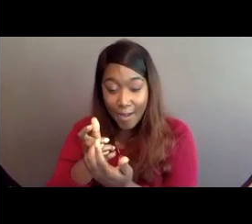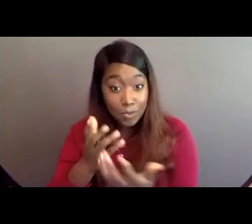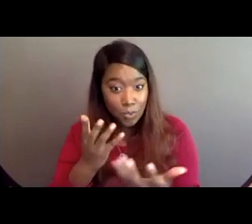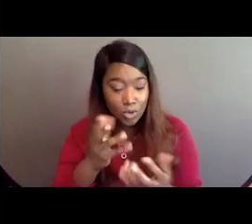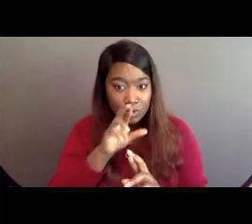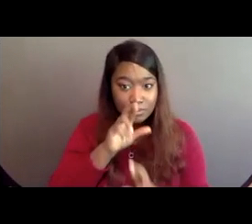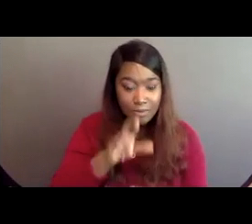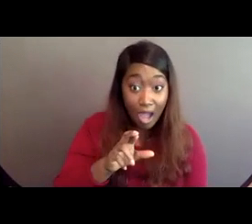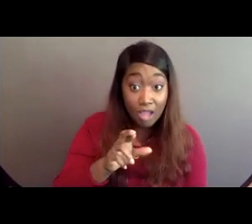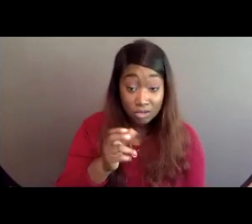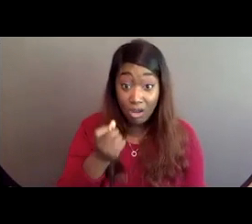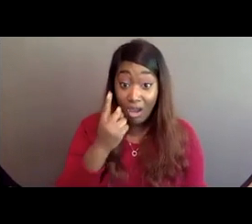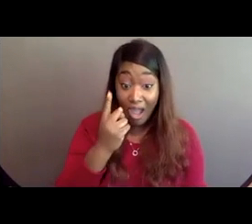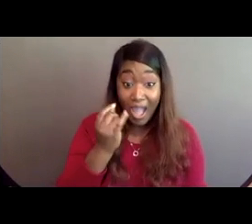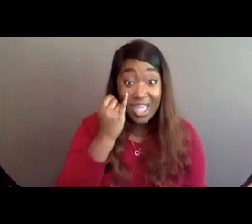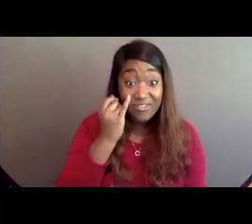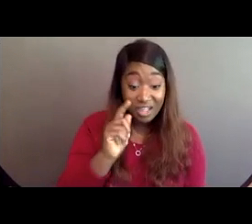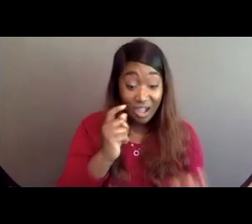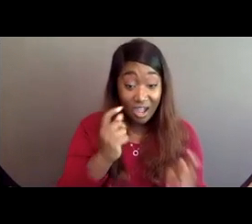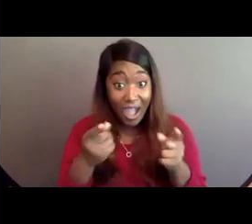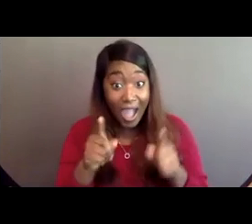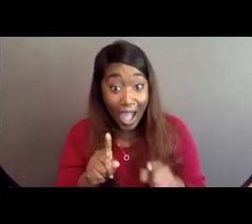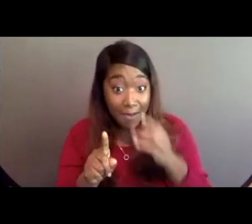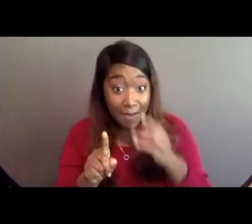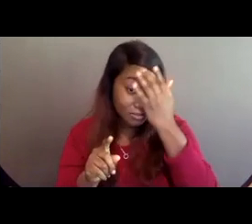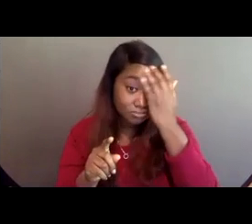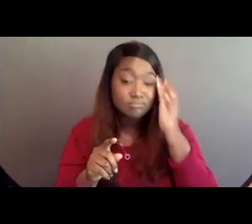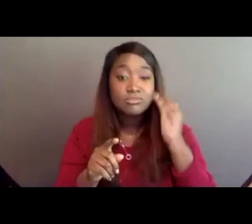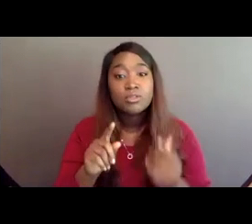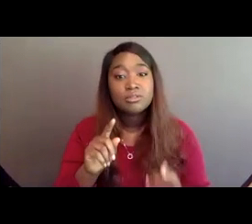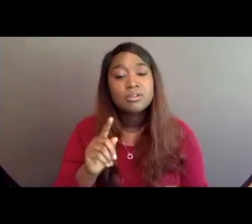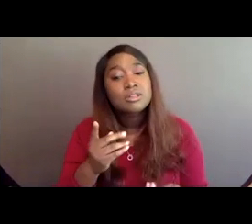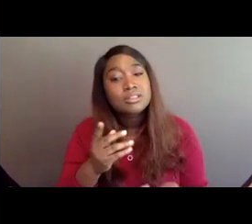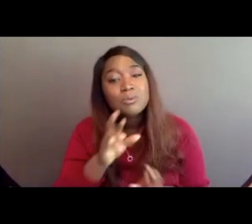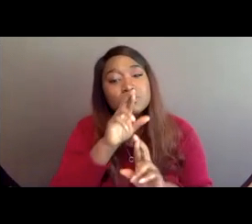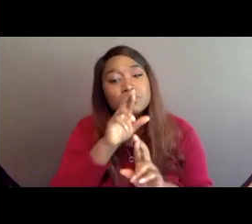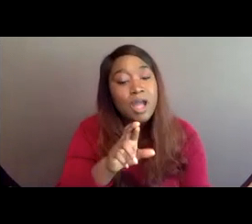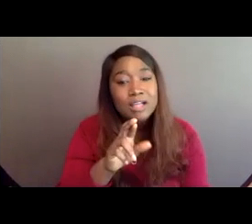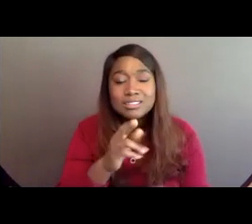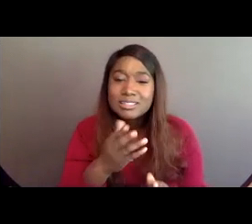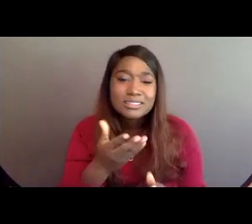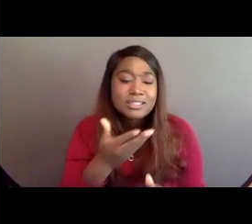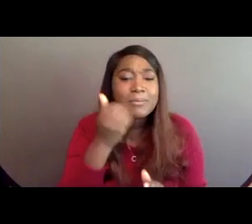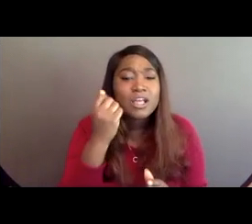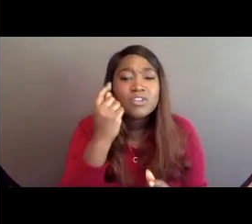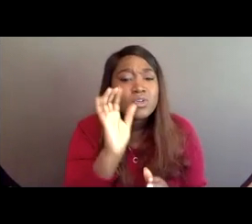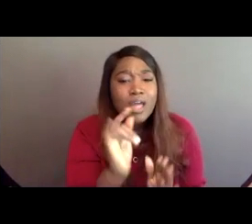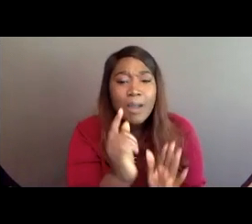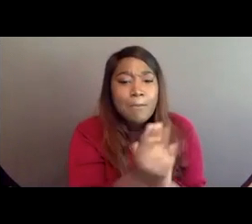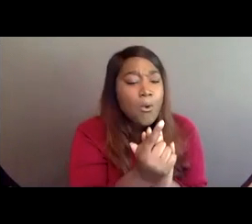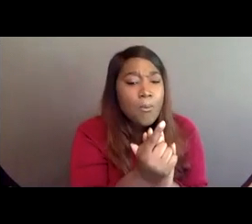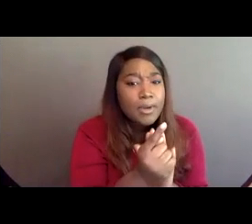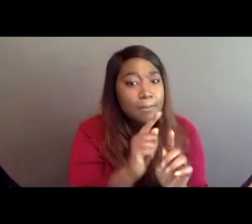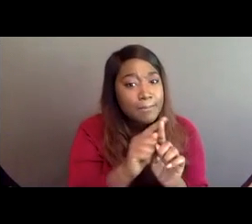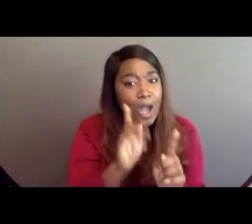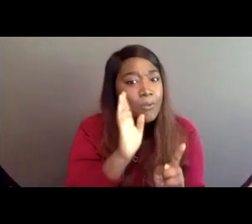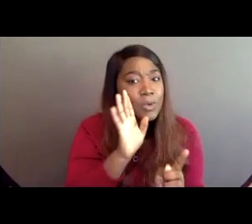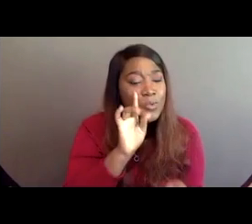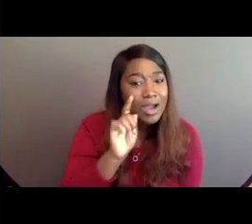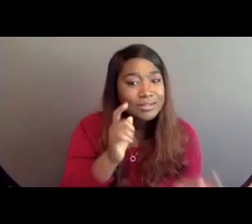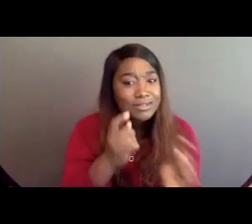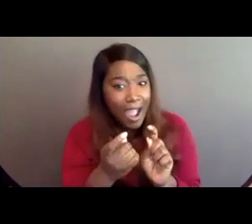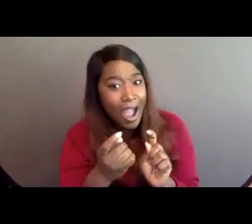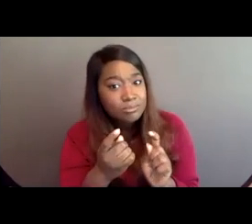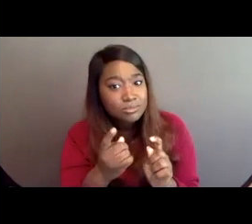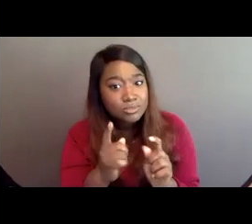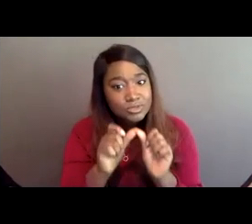we make, the responses that we have, are the best that we have in a given moment. And they're adaptive. They're adaptive so that we can continue to work. They're adaptive